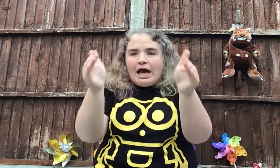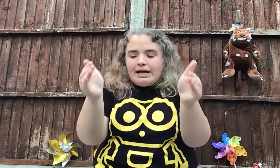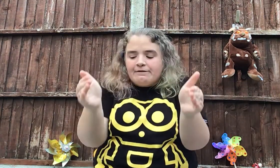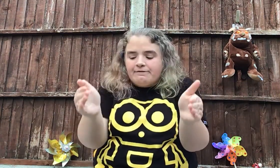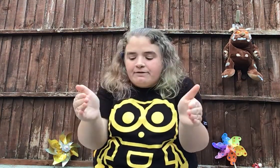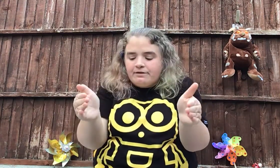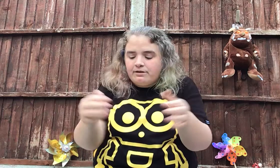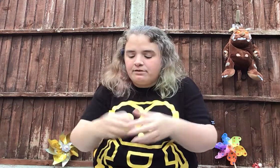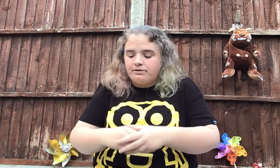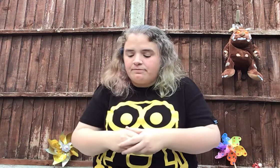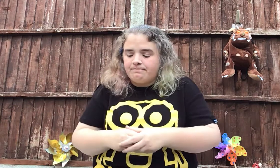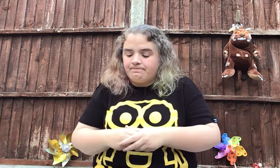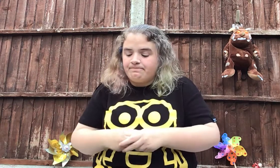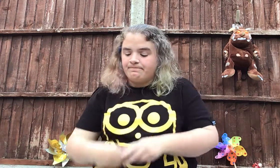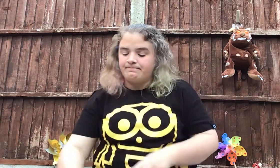cave.